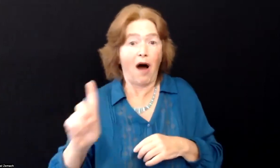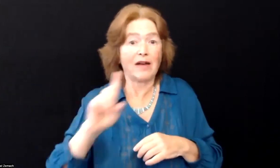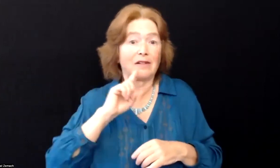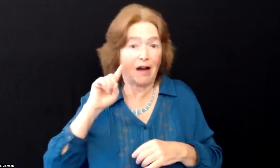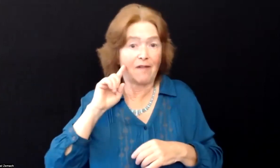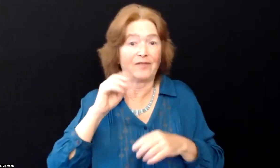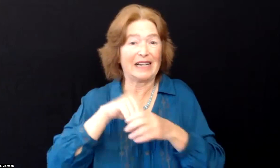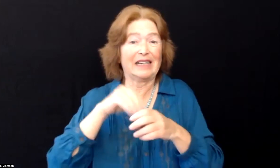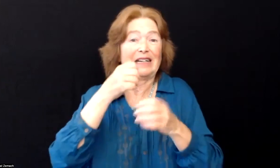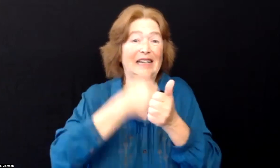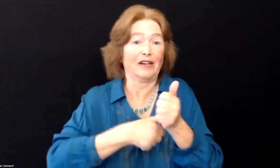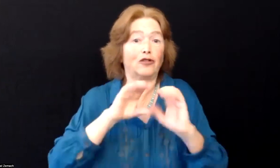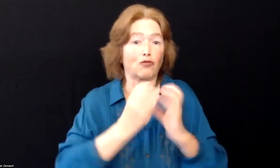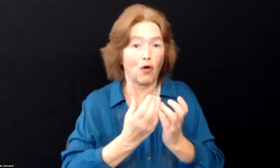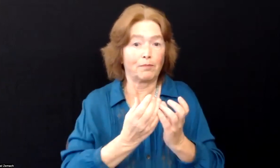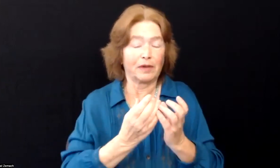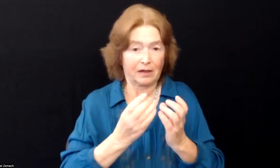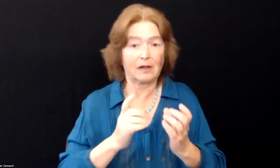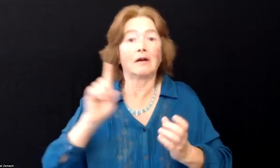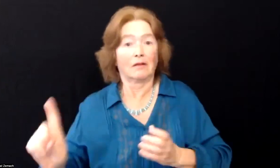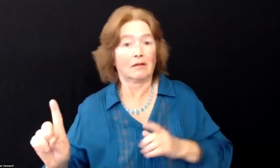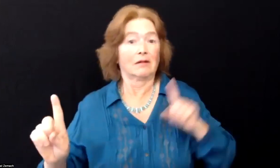put one deaf student in each of the groups.